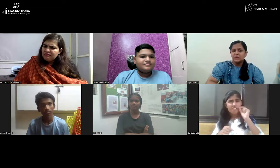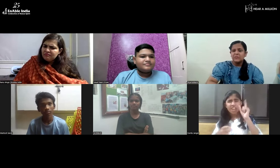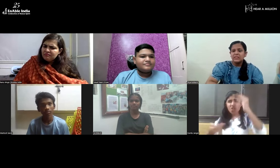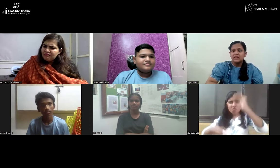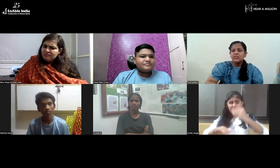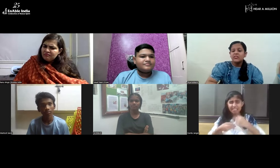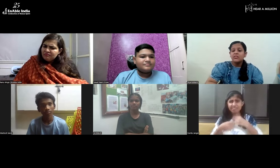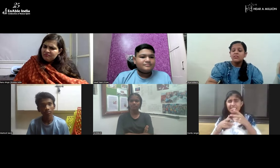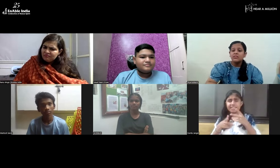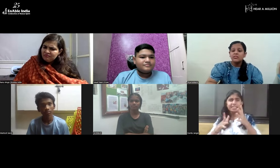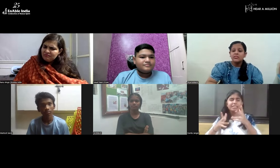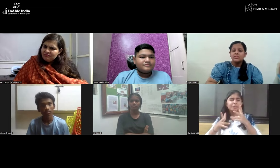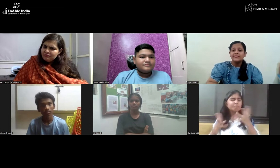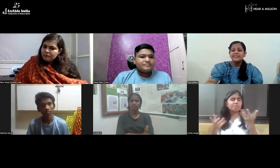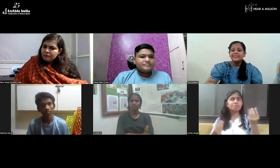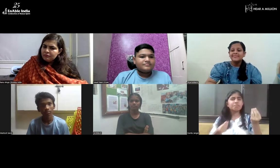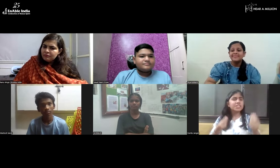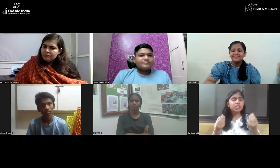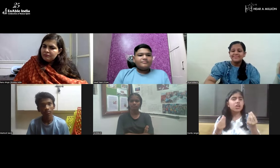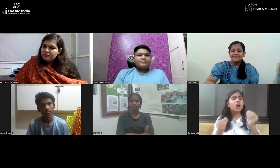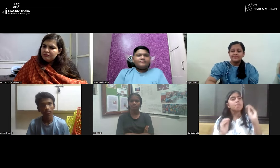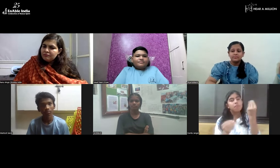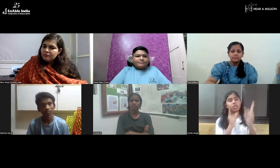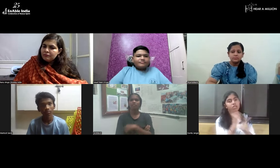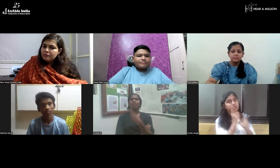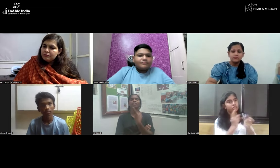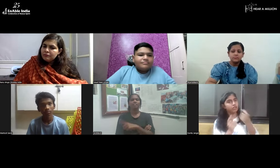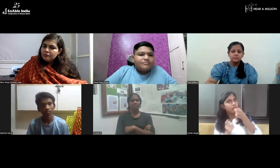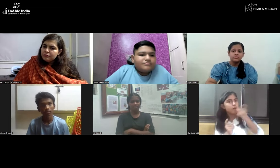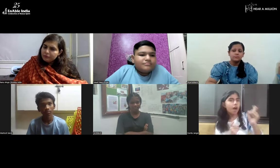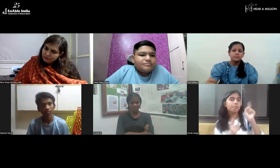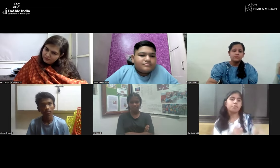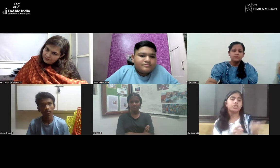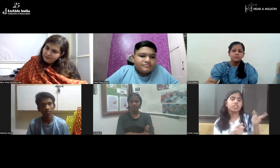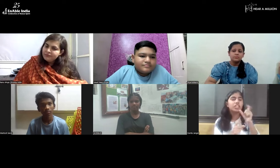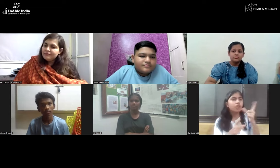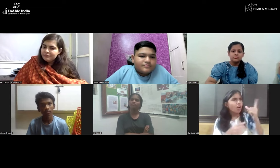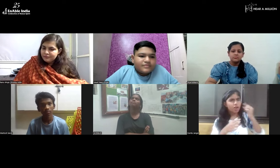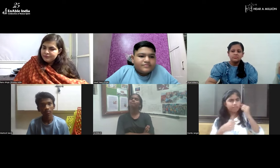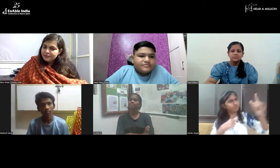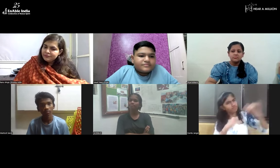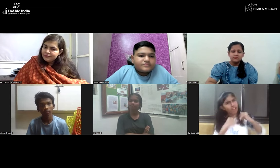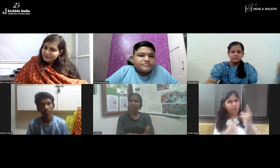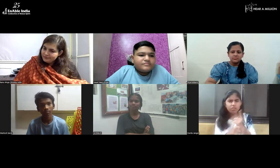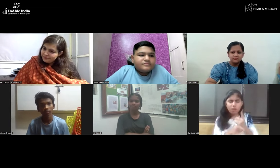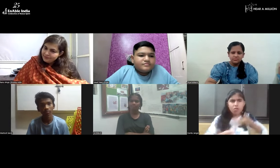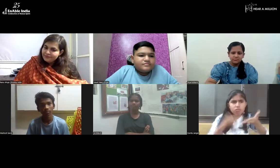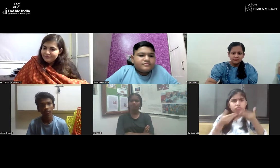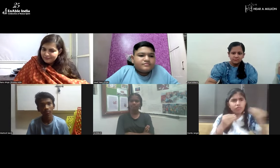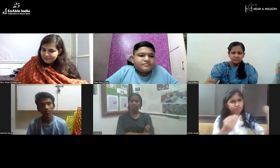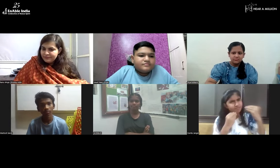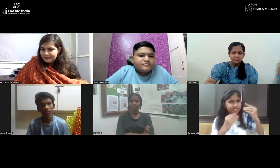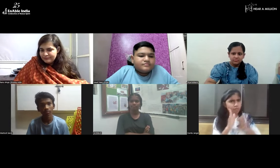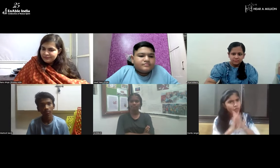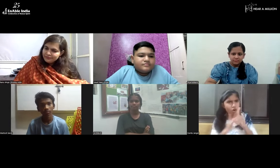who are in high classes, they need to advise their other peers, the younger students, share their